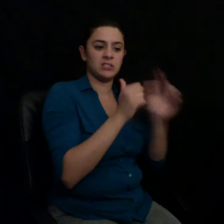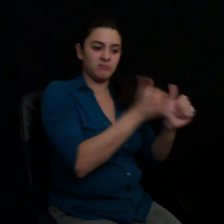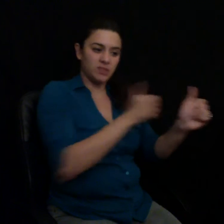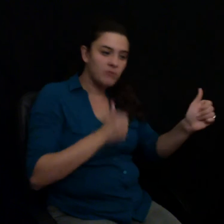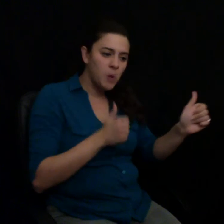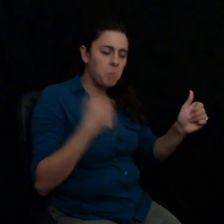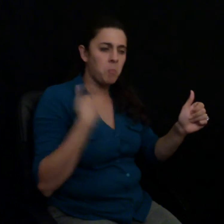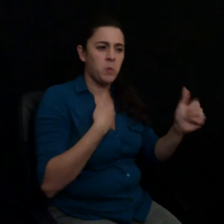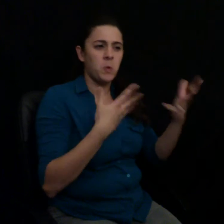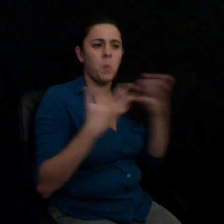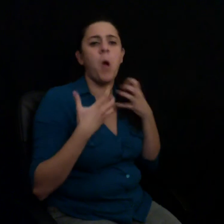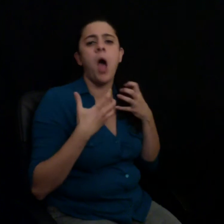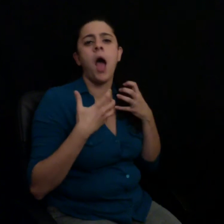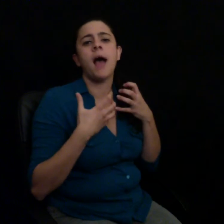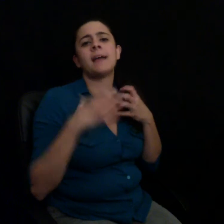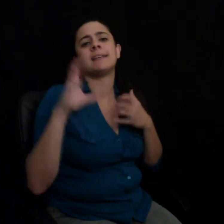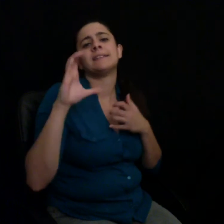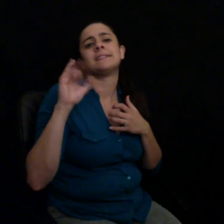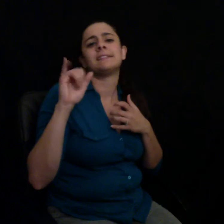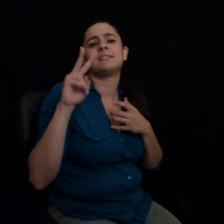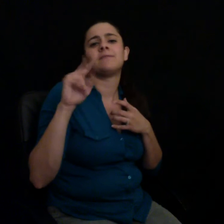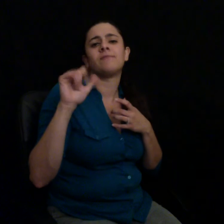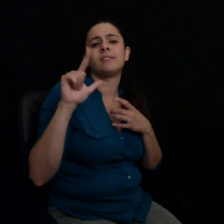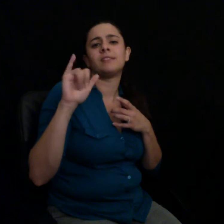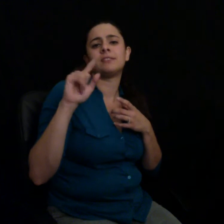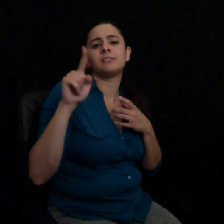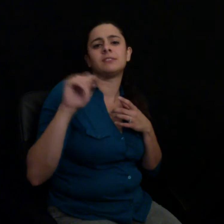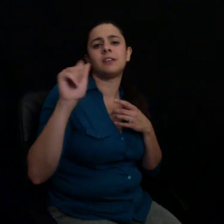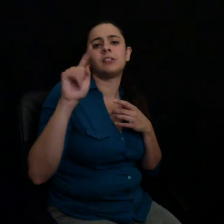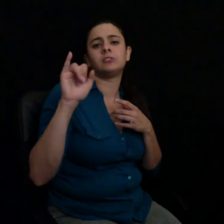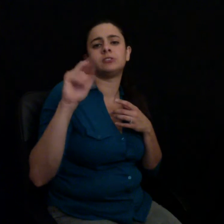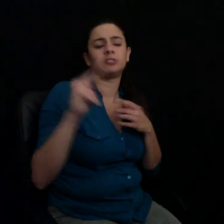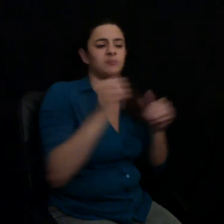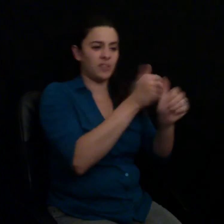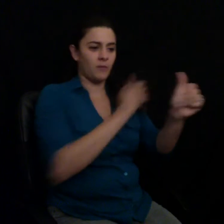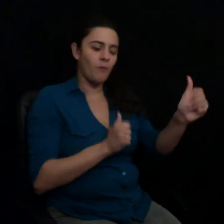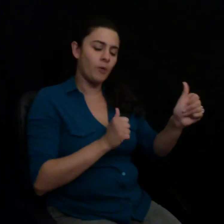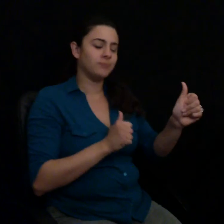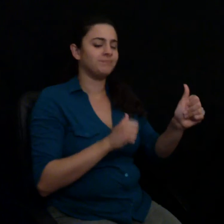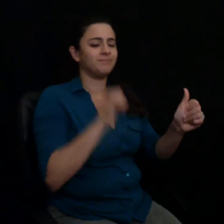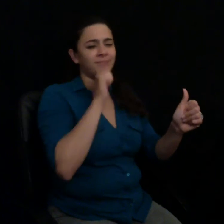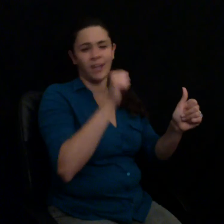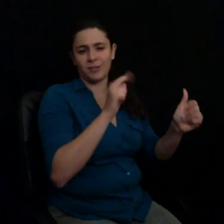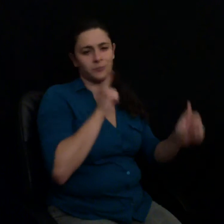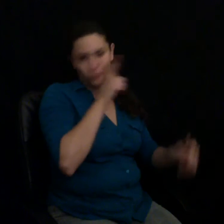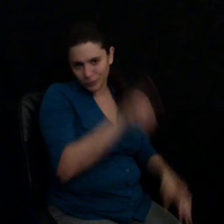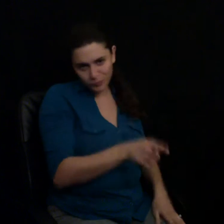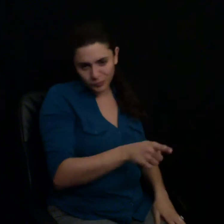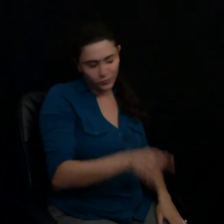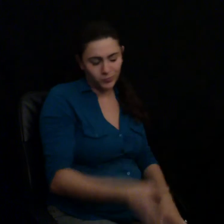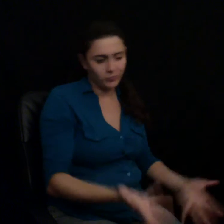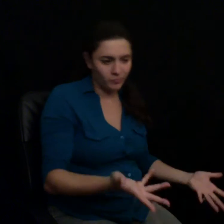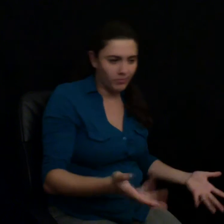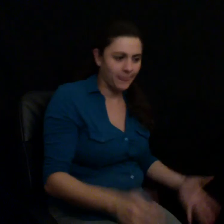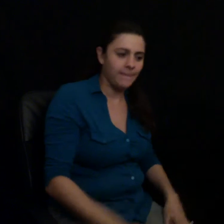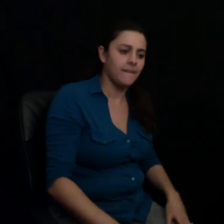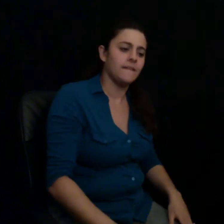just not true. That's just a stigma that's come along with our lifestyles. To put into example for you, just for hobos,